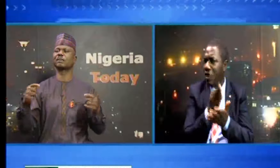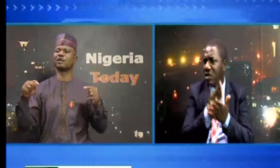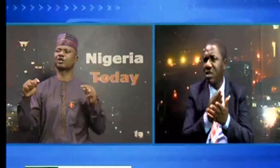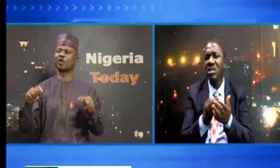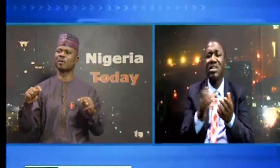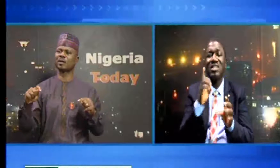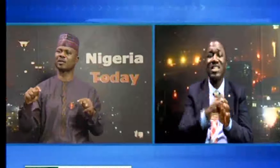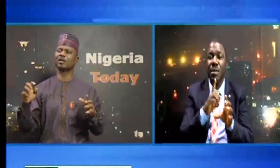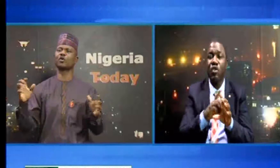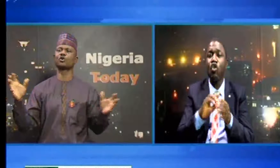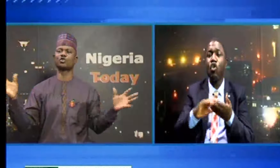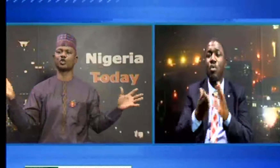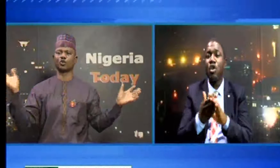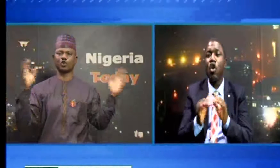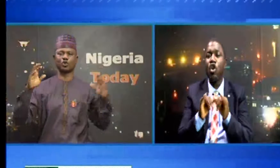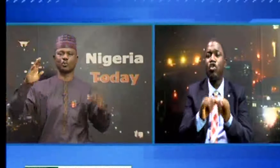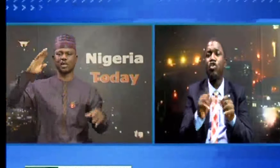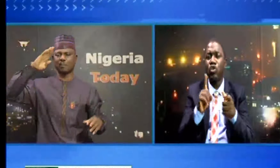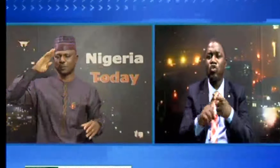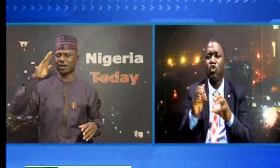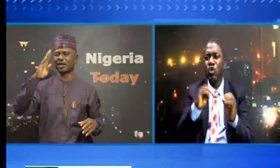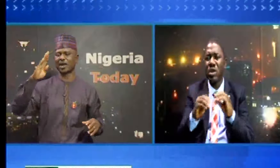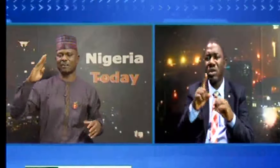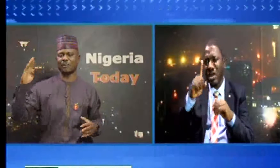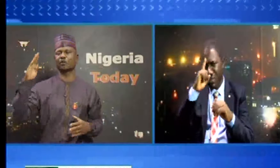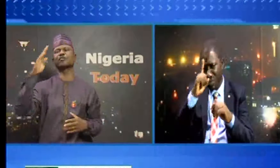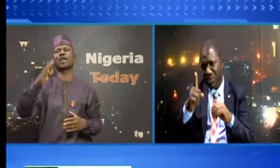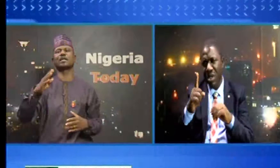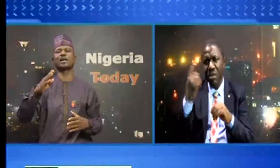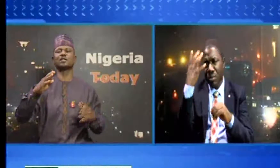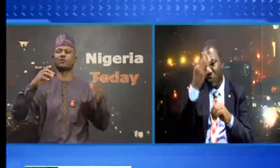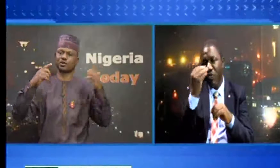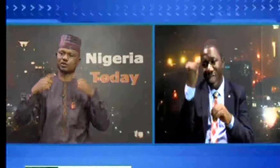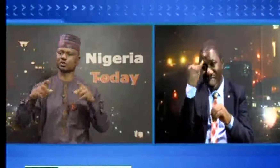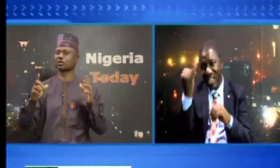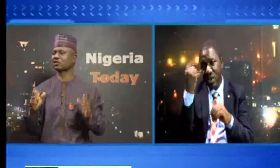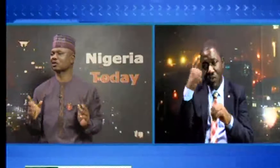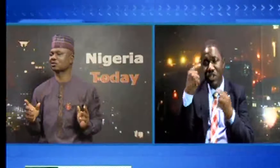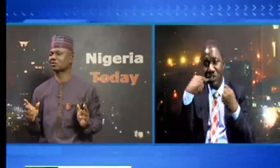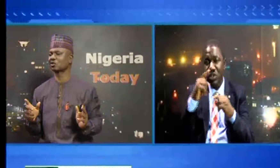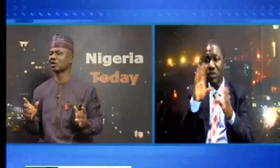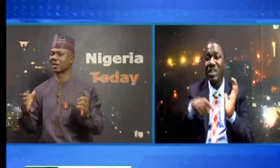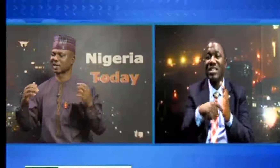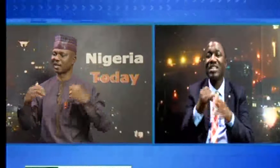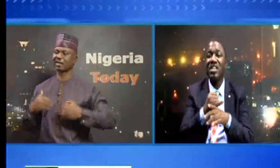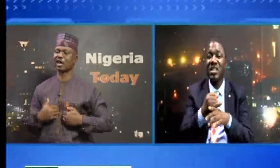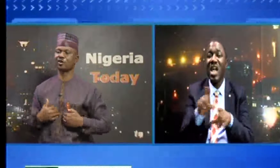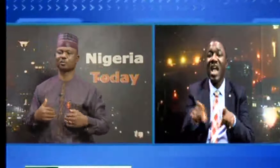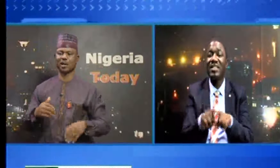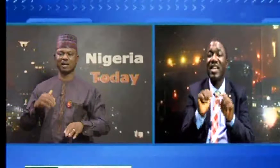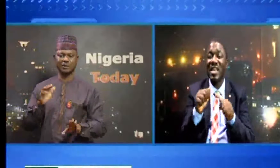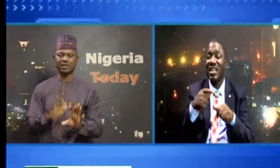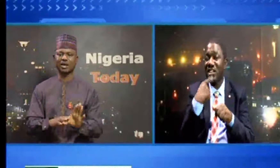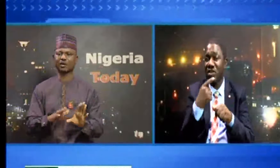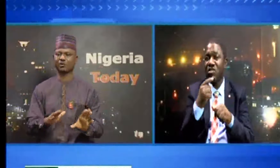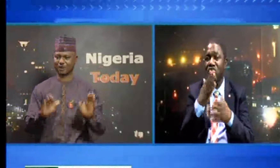The disability community continue to contribute their brilliant and beautiful ideas for for the success of this institution. As I can tell you,